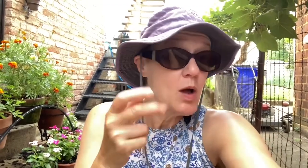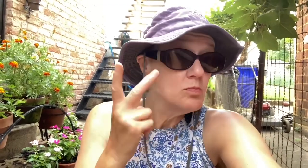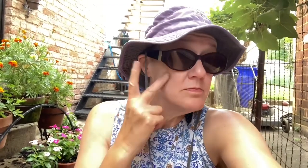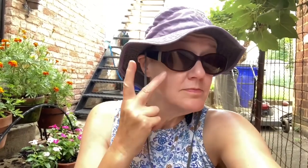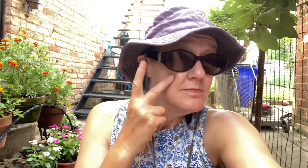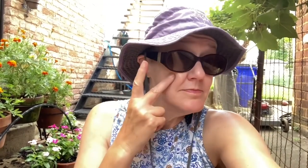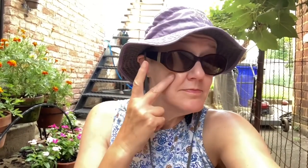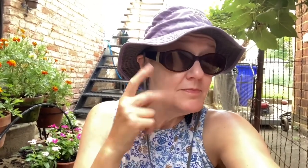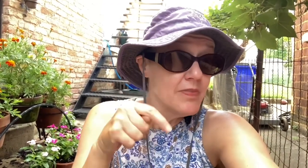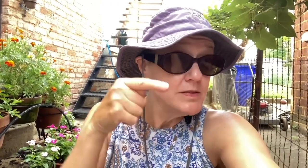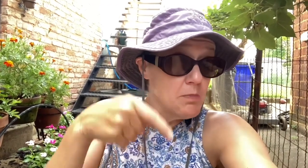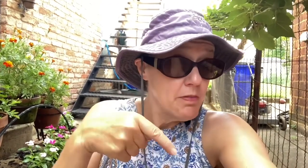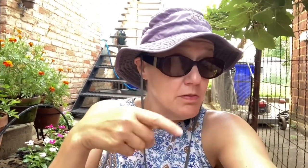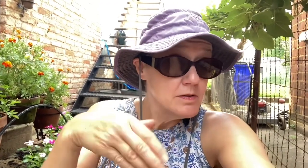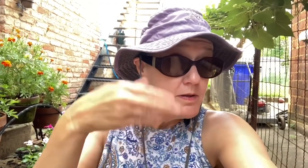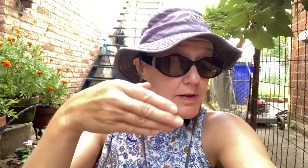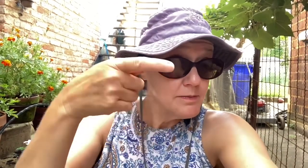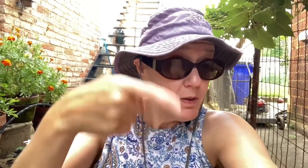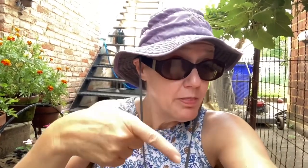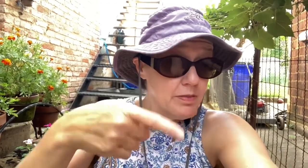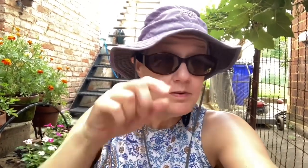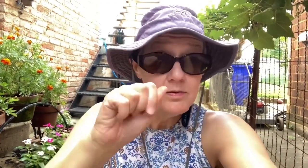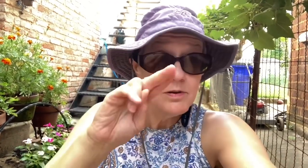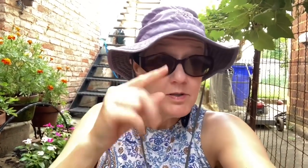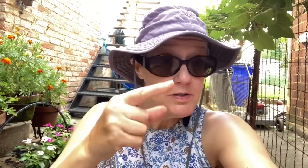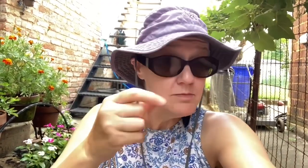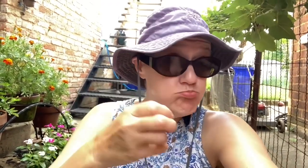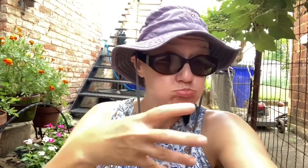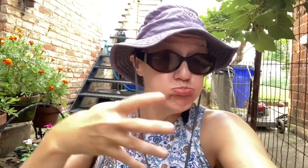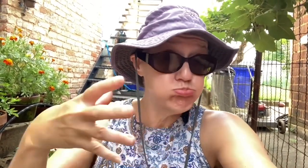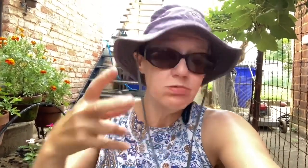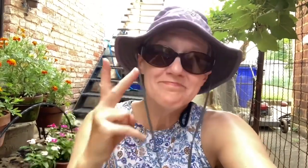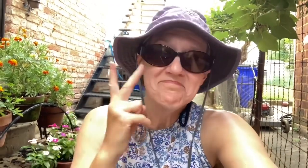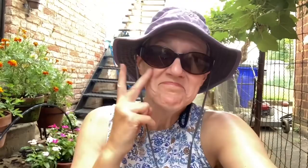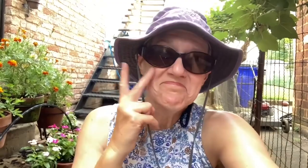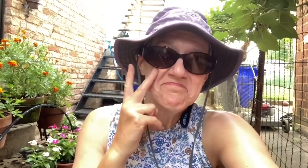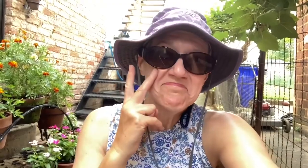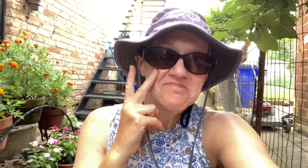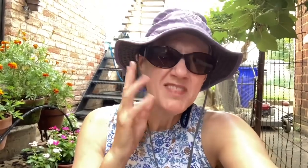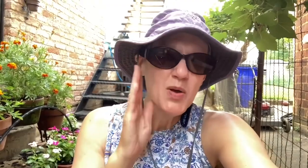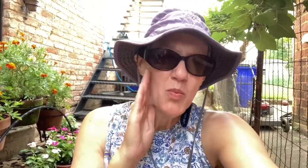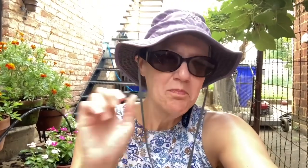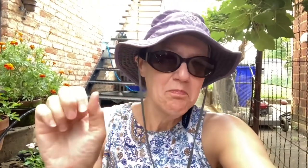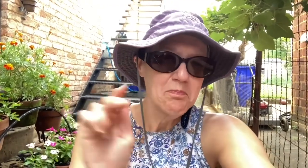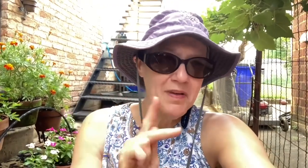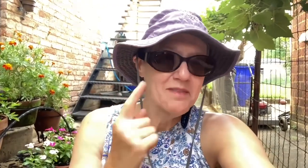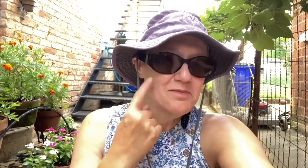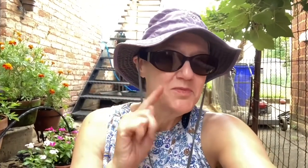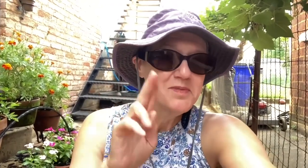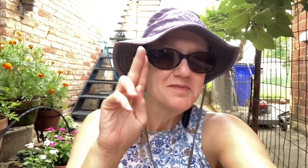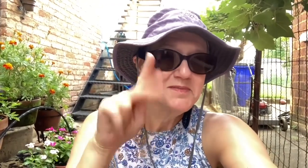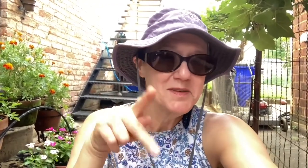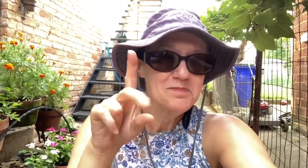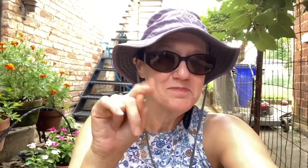but I definitely would like them closer together. Now, how much will they grow this month in August? We'll see. We'll come back for an